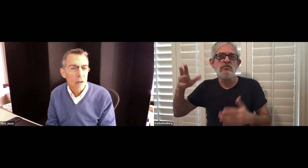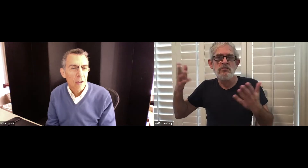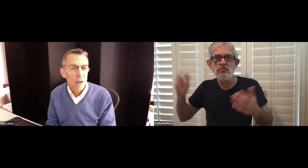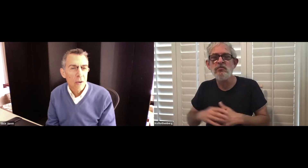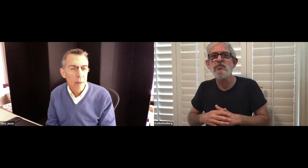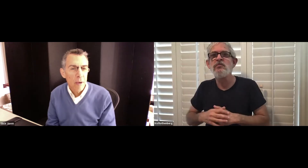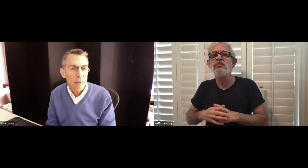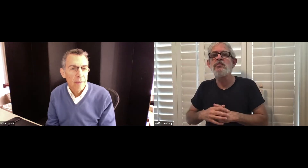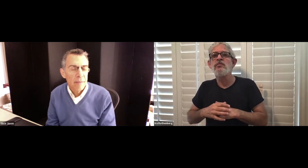Kramer,